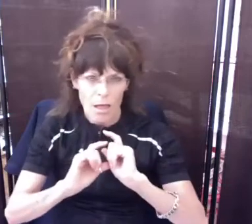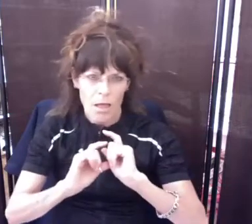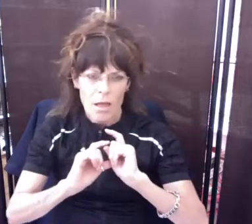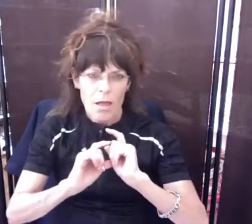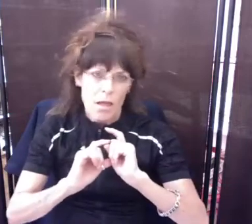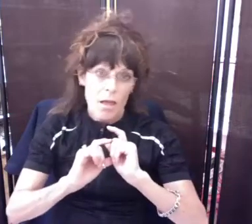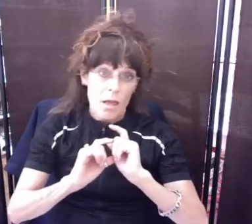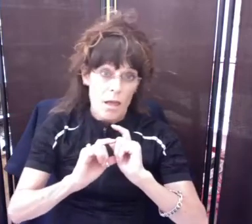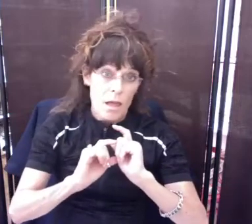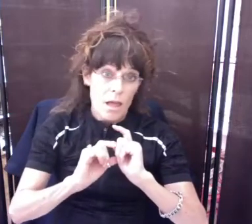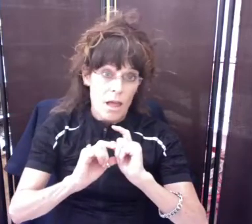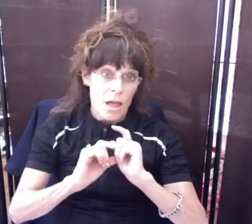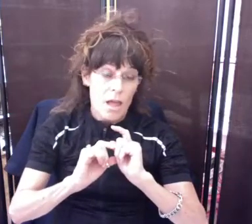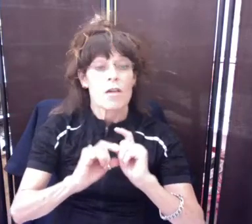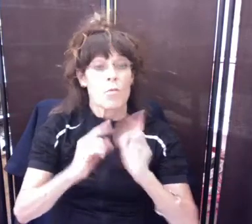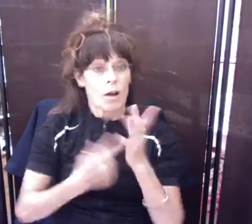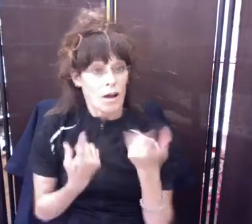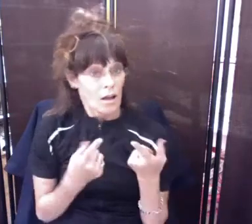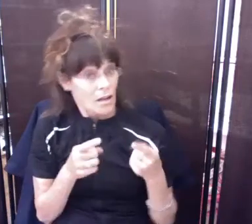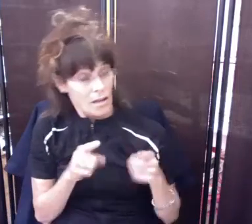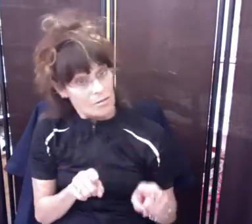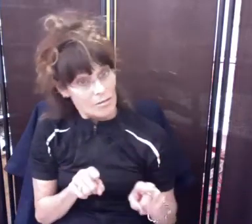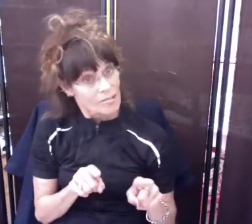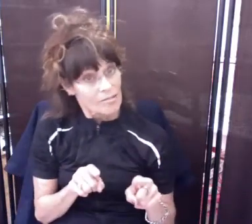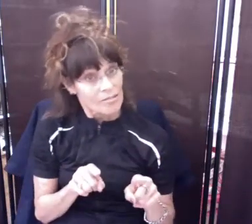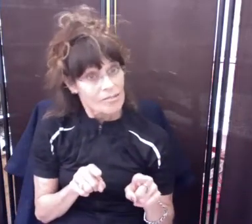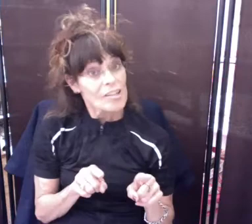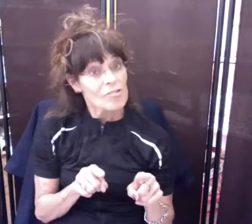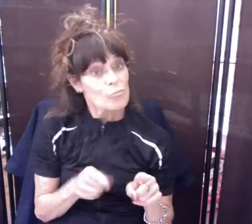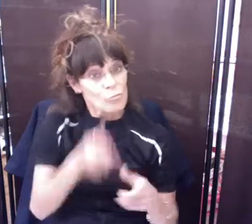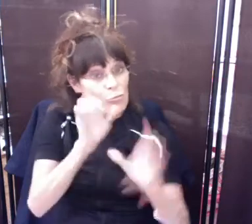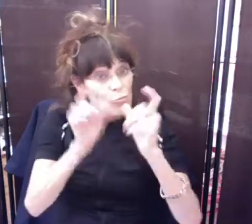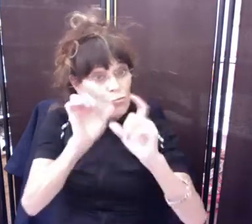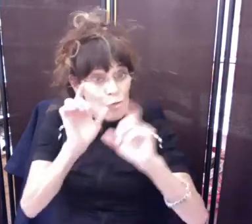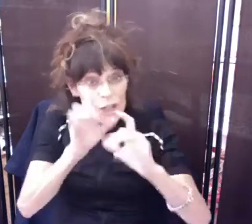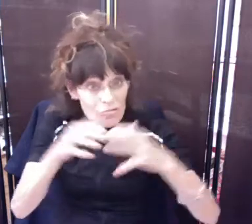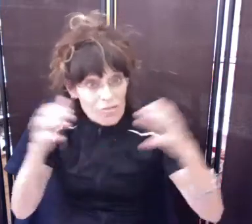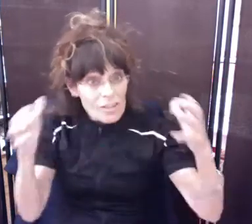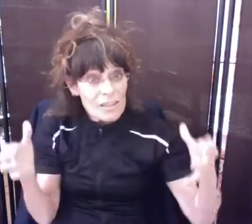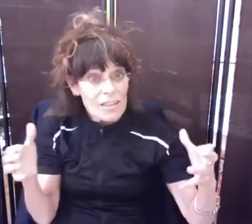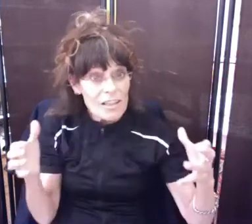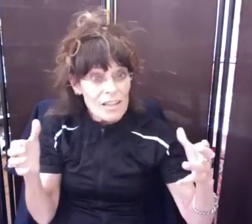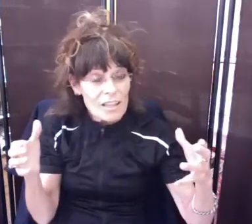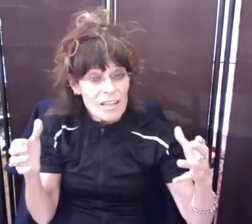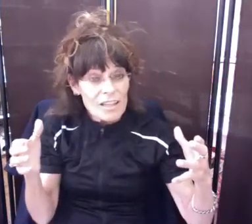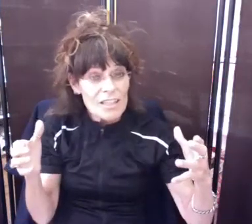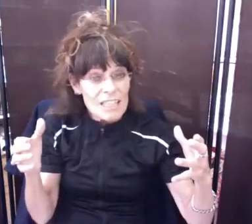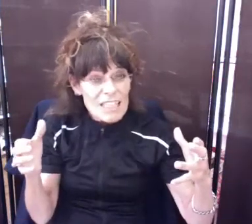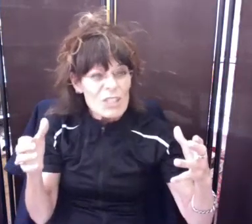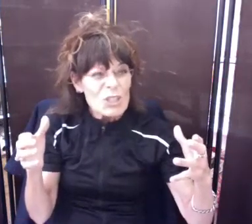the amount of alcohol that I was putting in my body, you're going to experience some problems. Many of